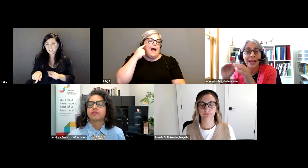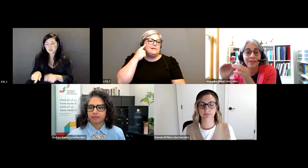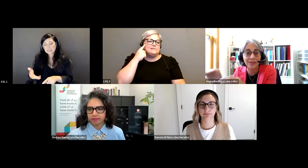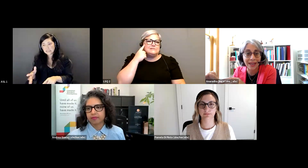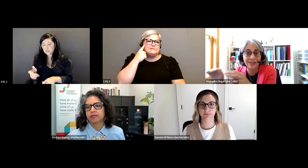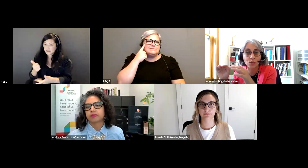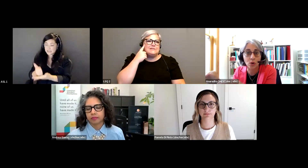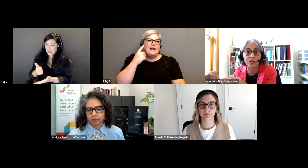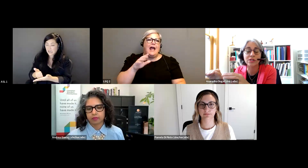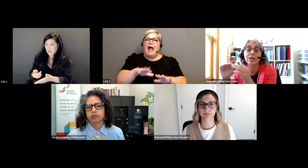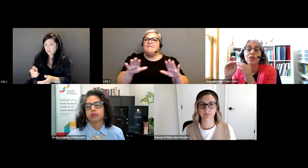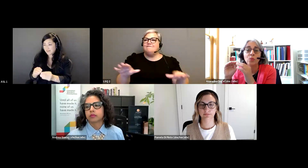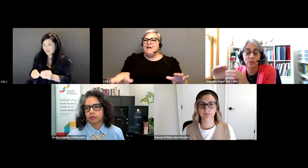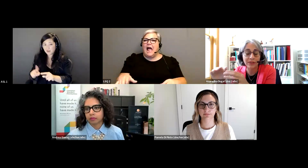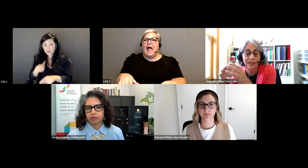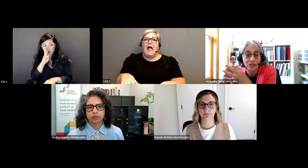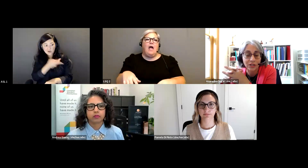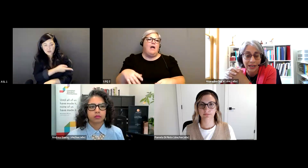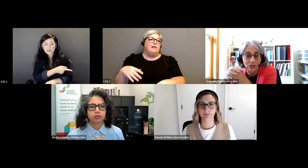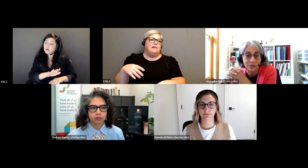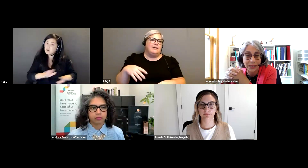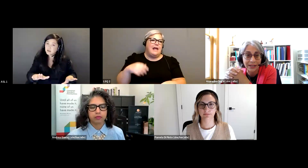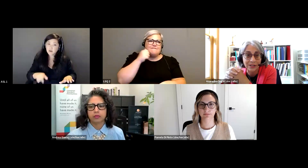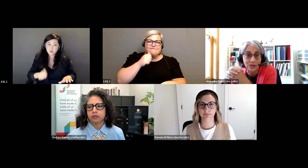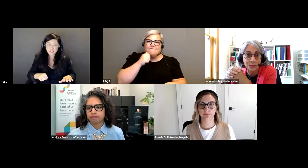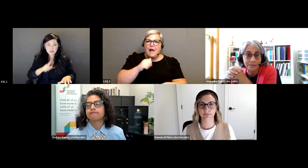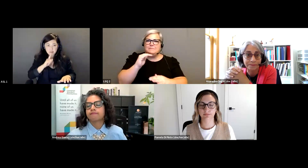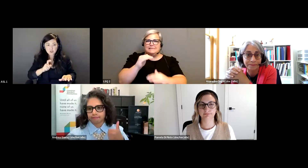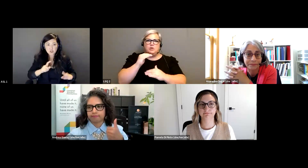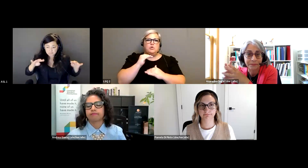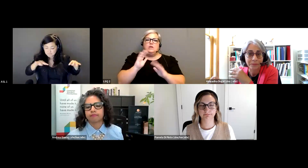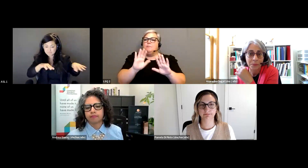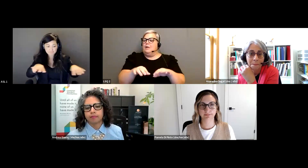out, and that's what we want the National Action Plan to do.